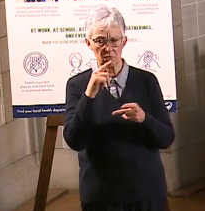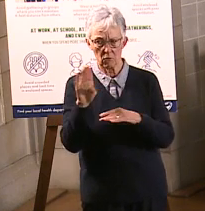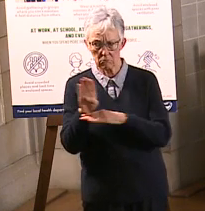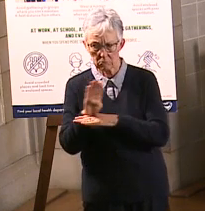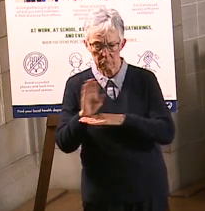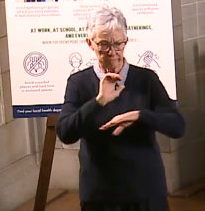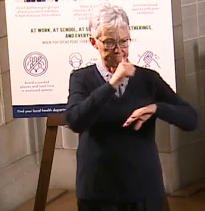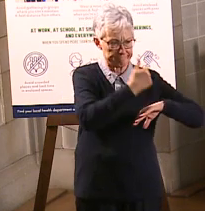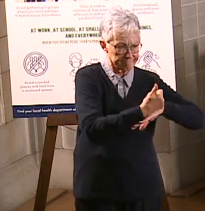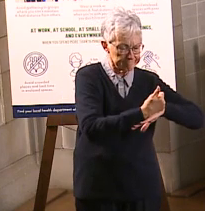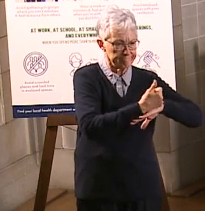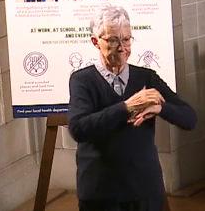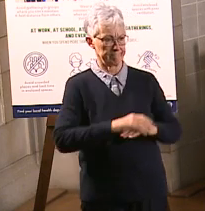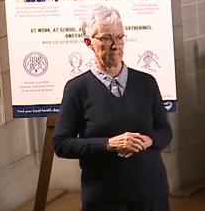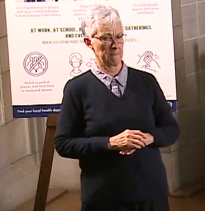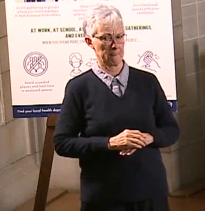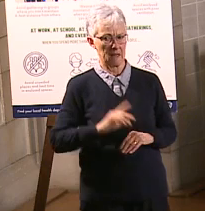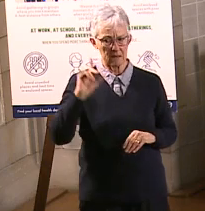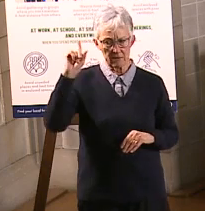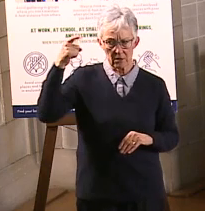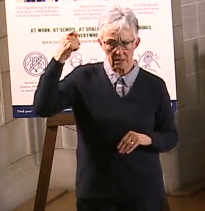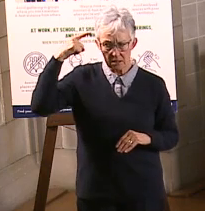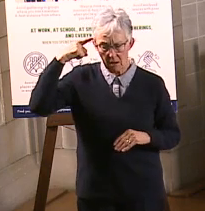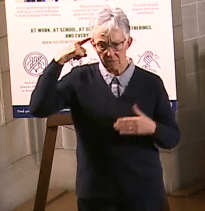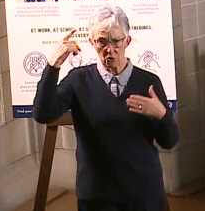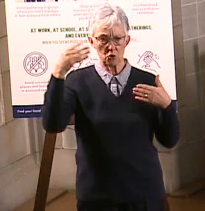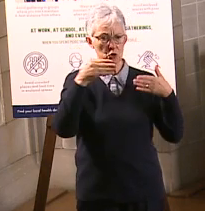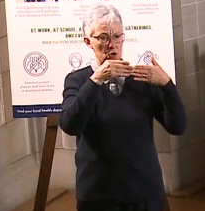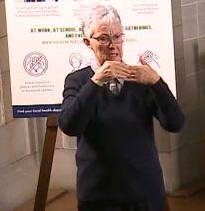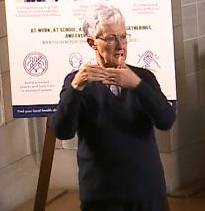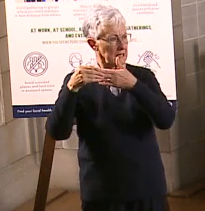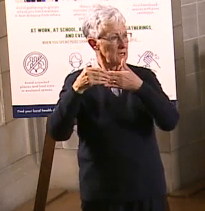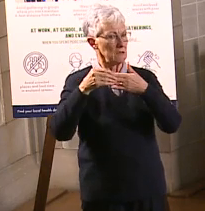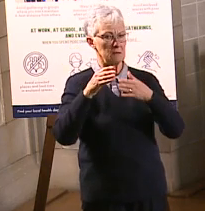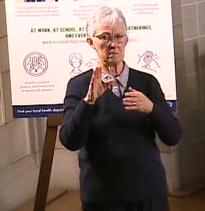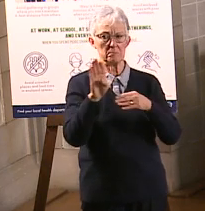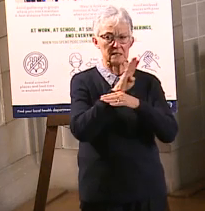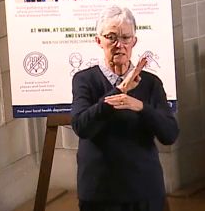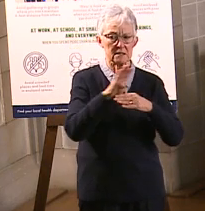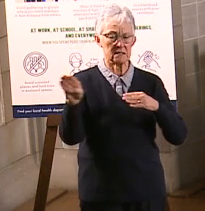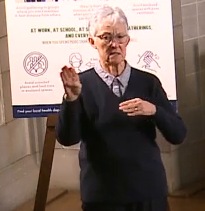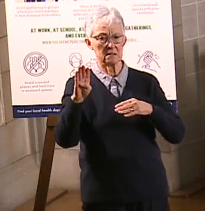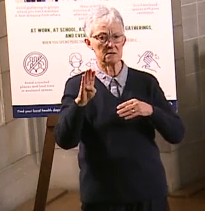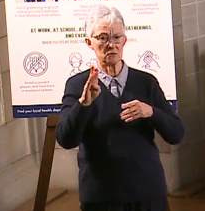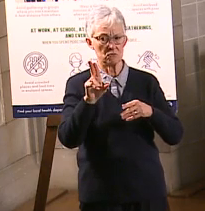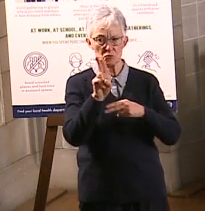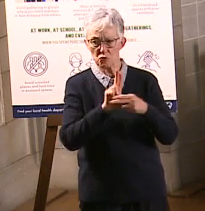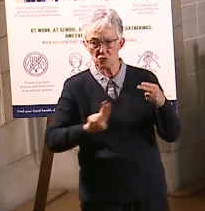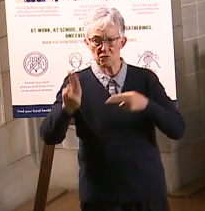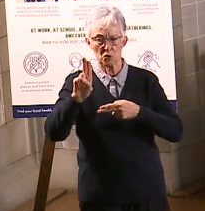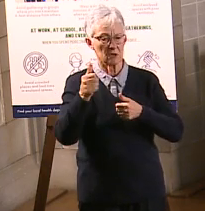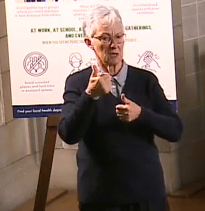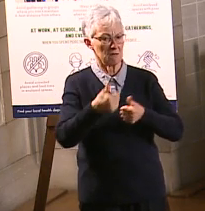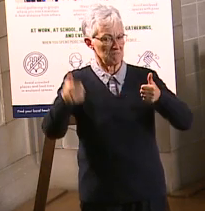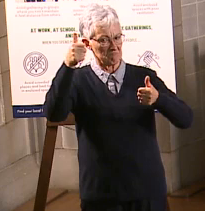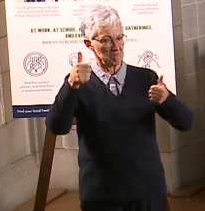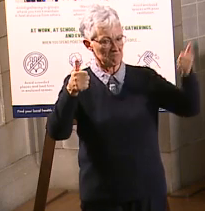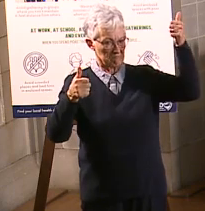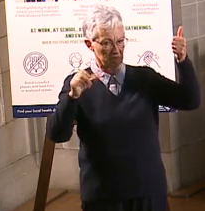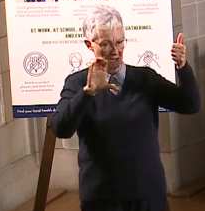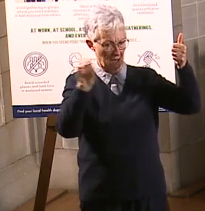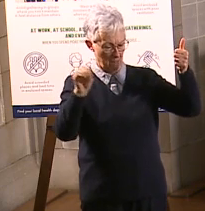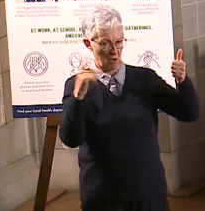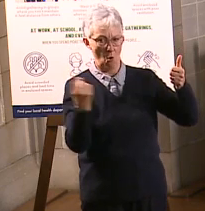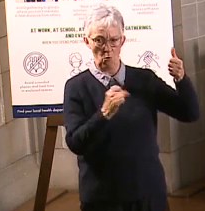has always been warm to us growing in Nebraska. And it's the